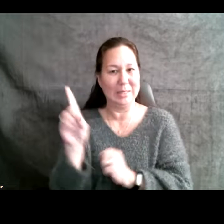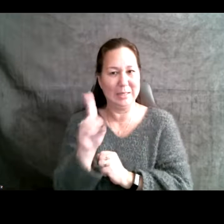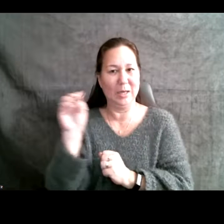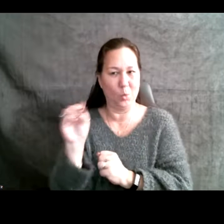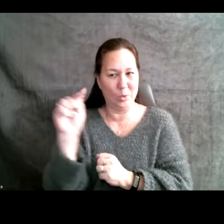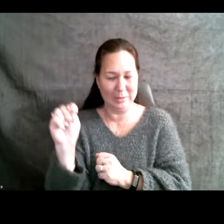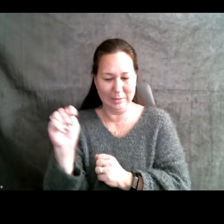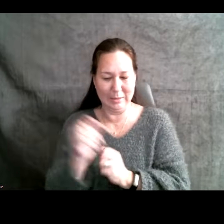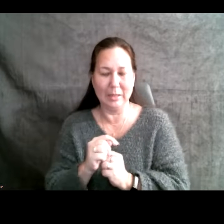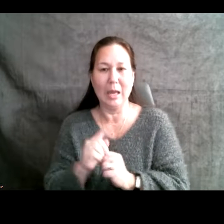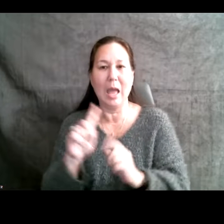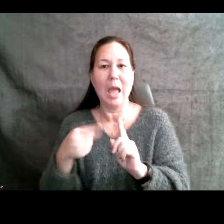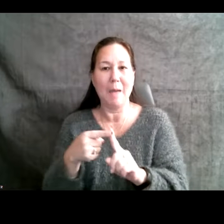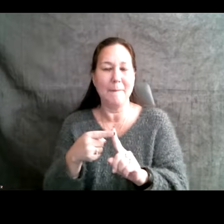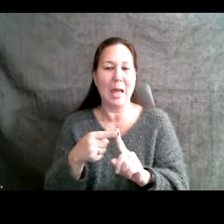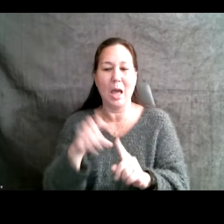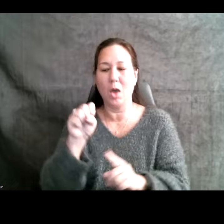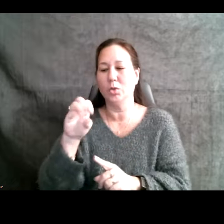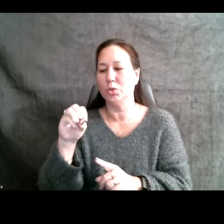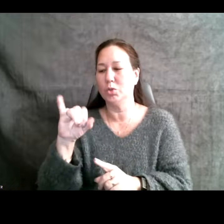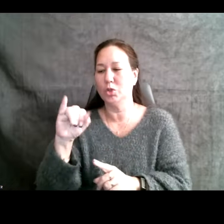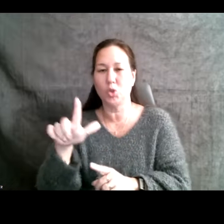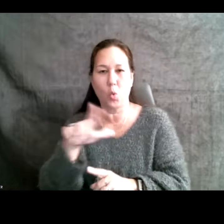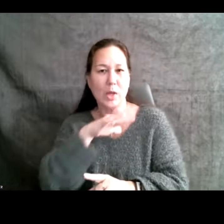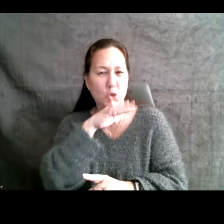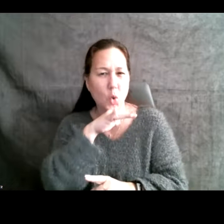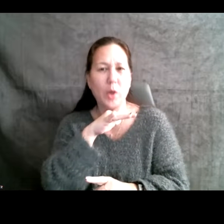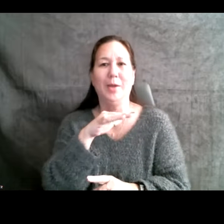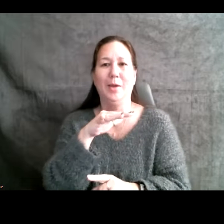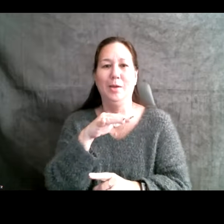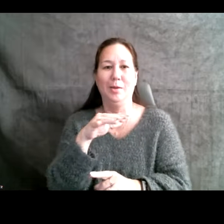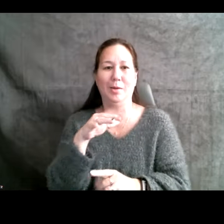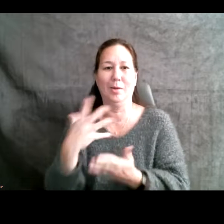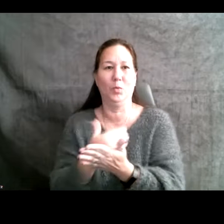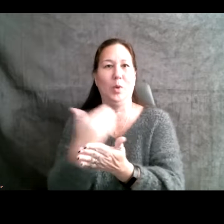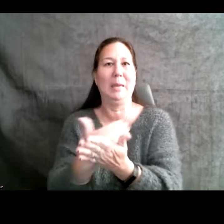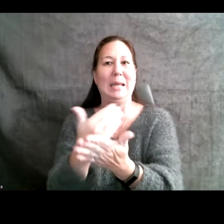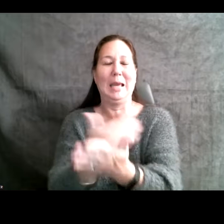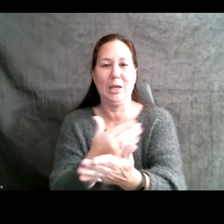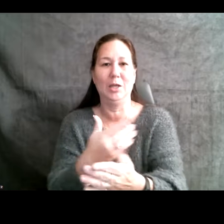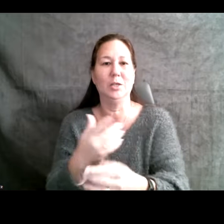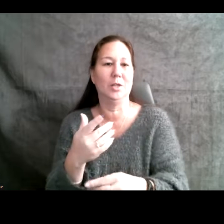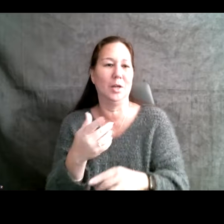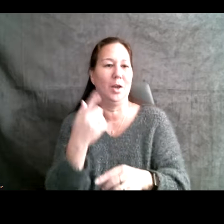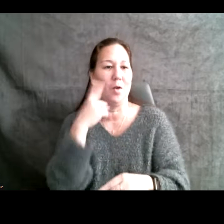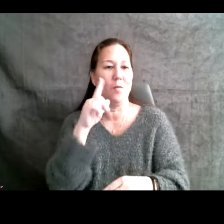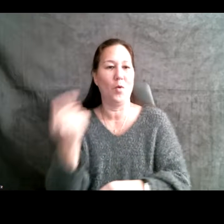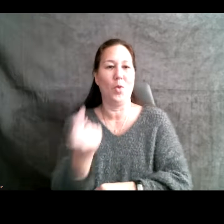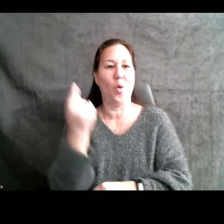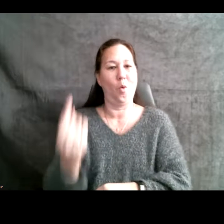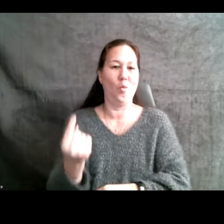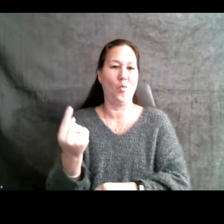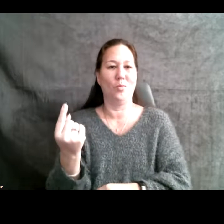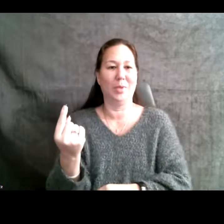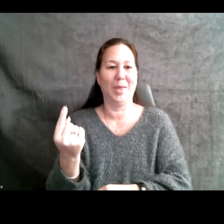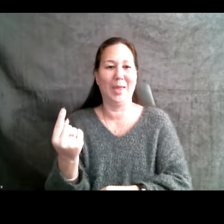about soil remediation underneath our only recreational park, and feeling like,